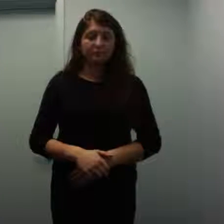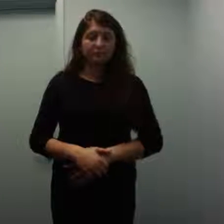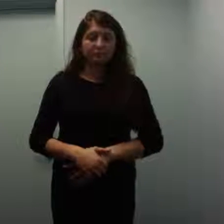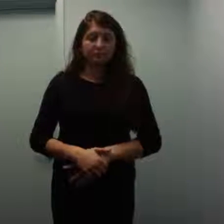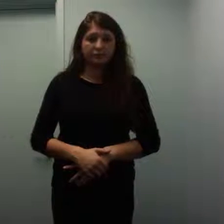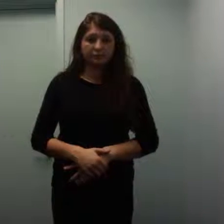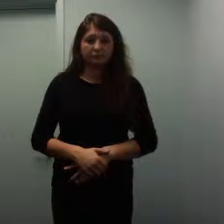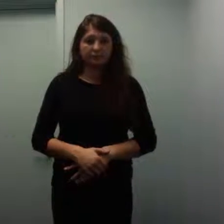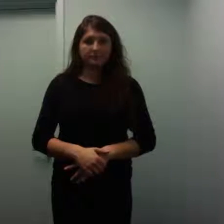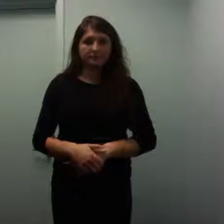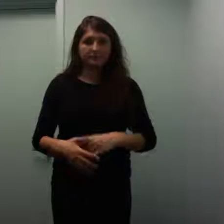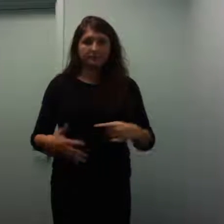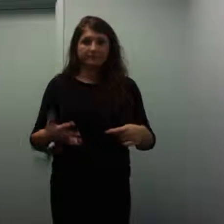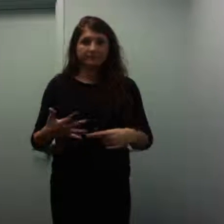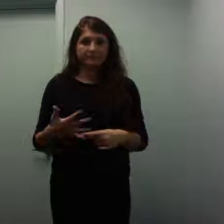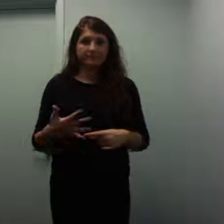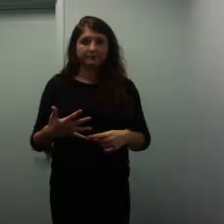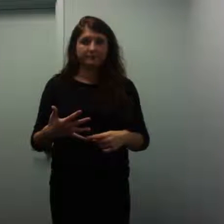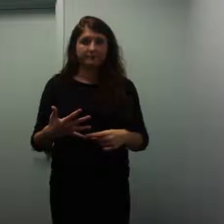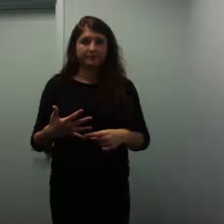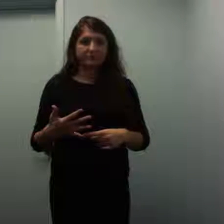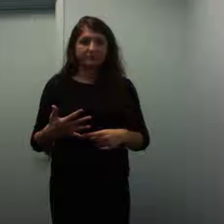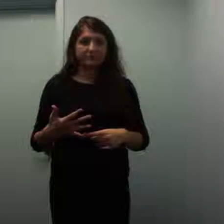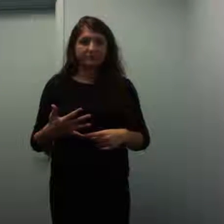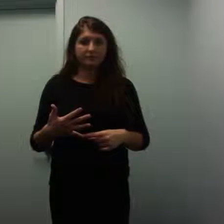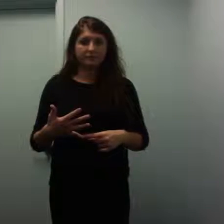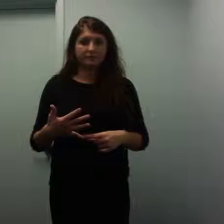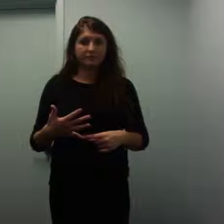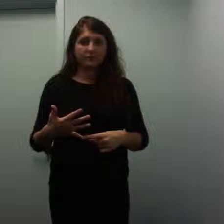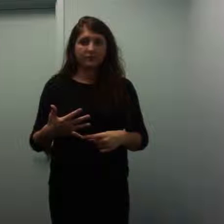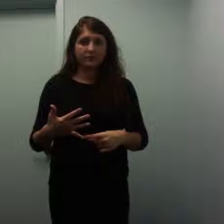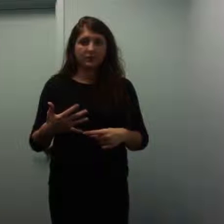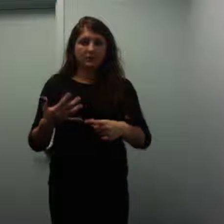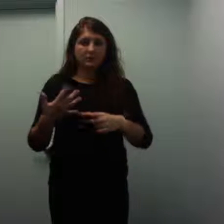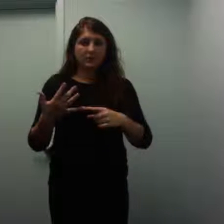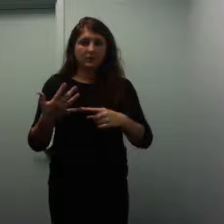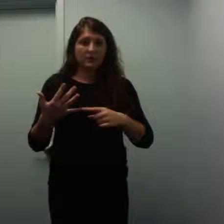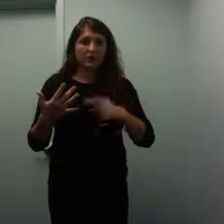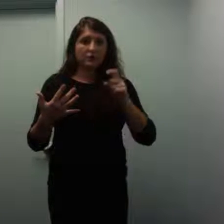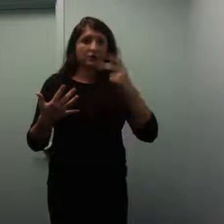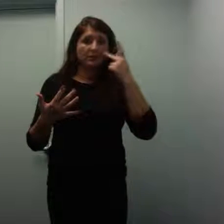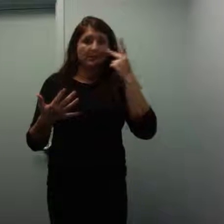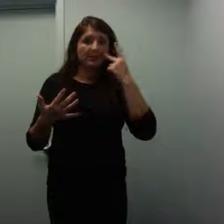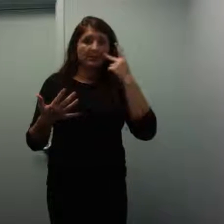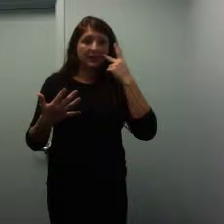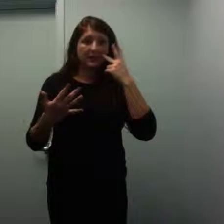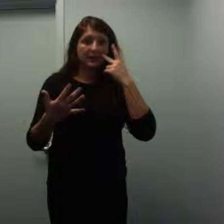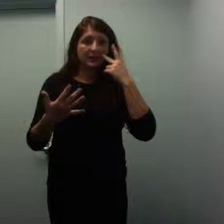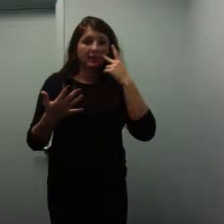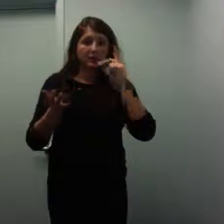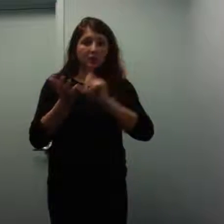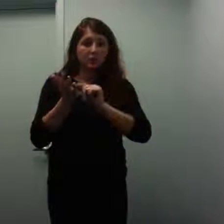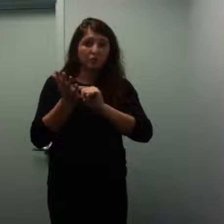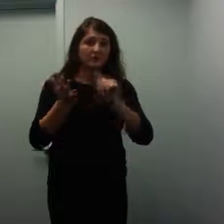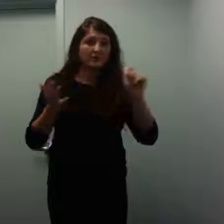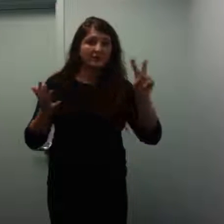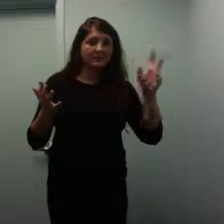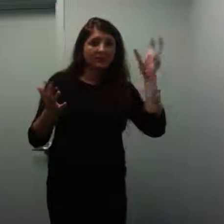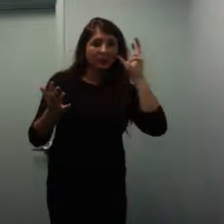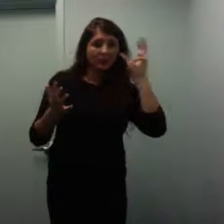Next one. Term that you should see on the news or hear on a regular